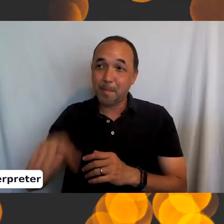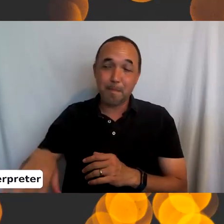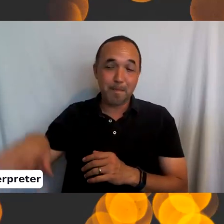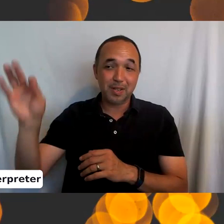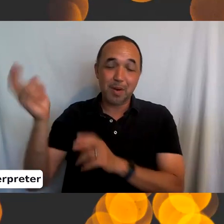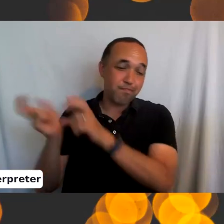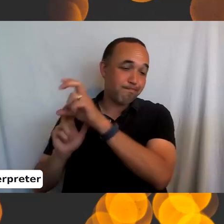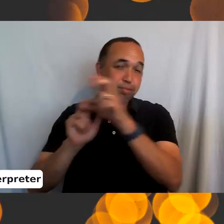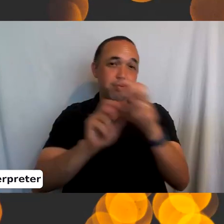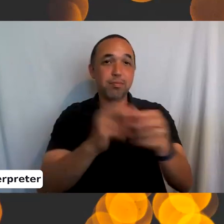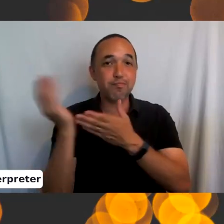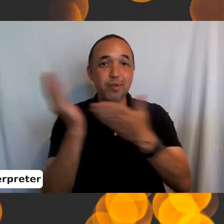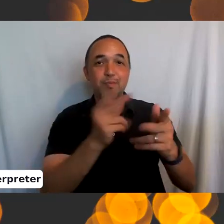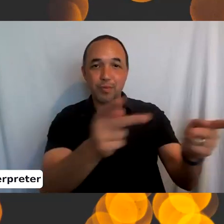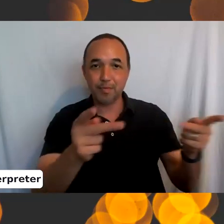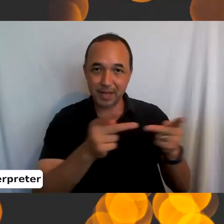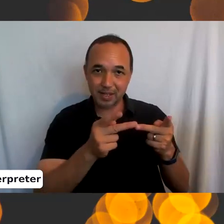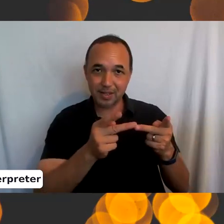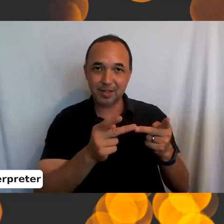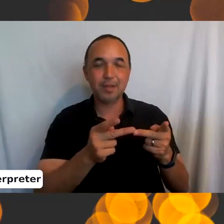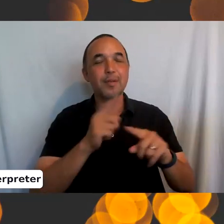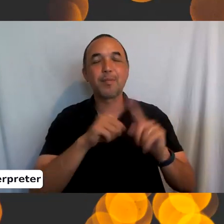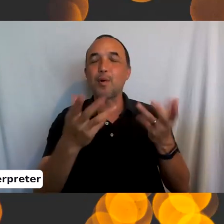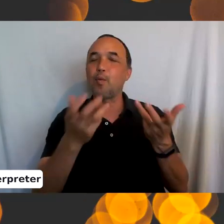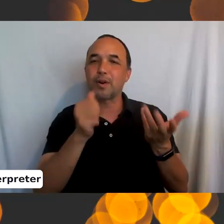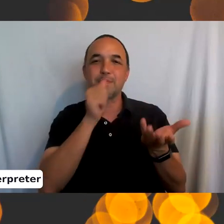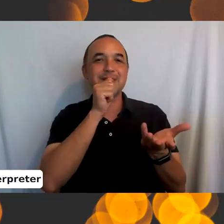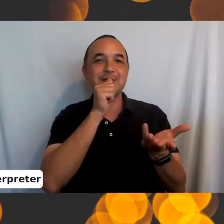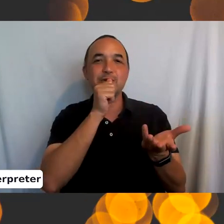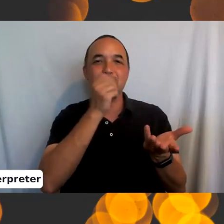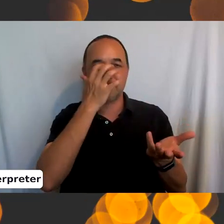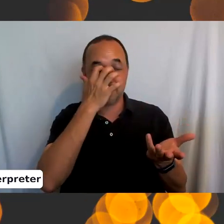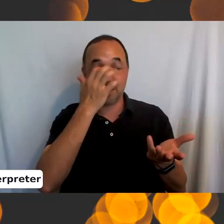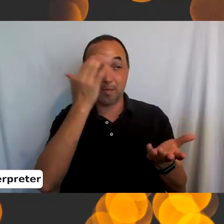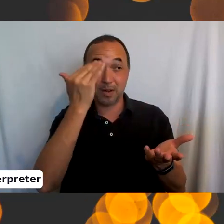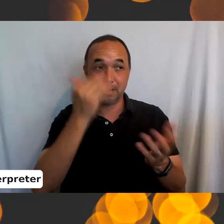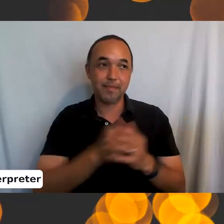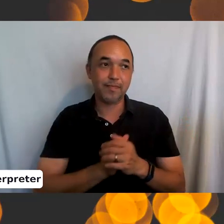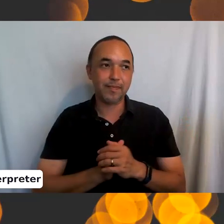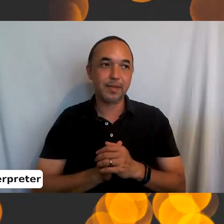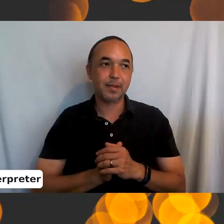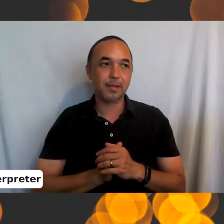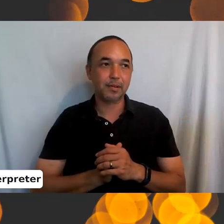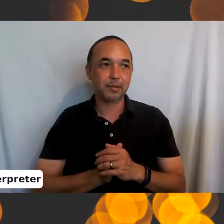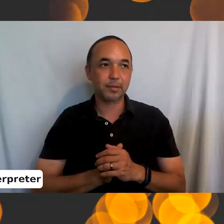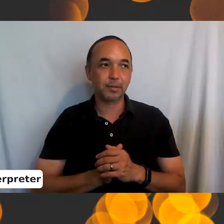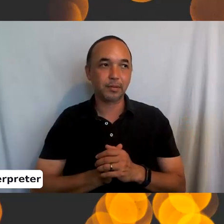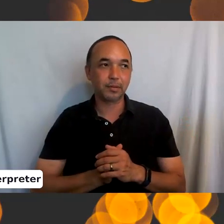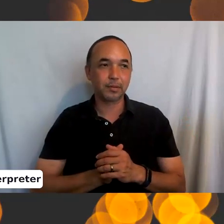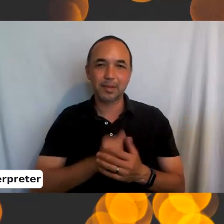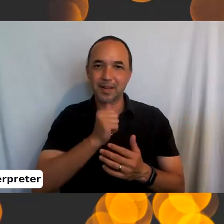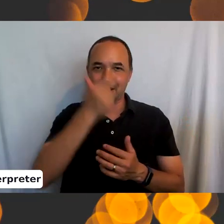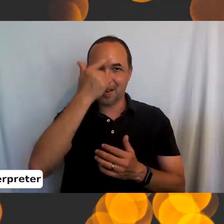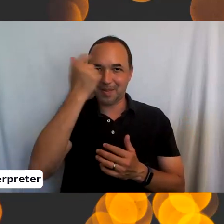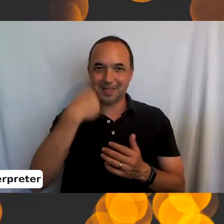them. But we try to keep it as much of a secret as possible. And honestly, that's not because I feel as though they're going to try to cheat